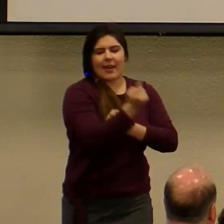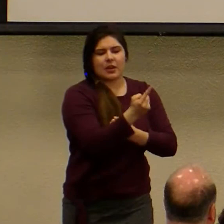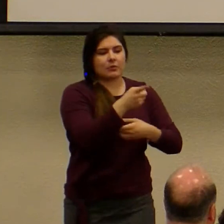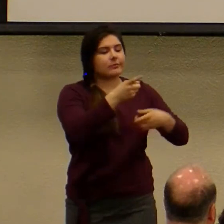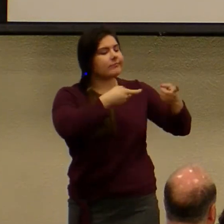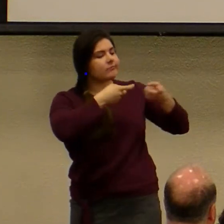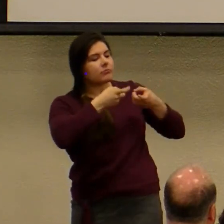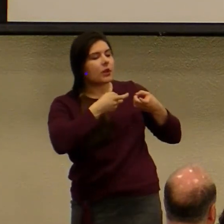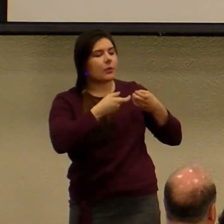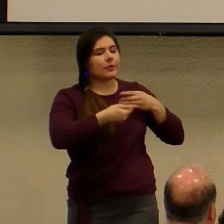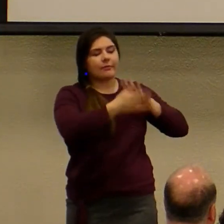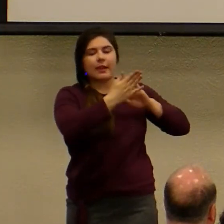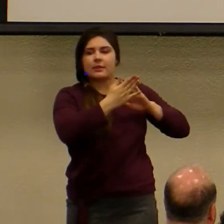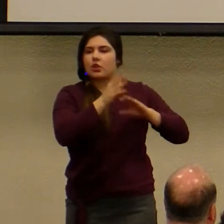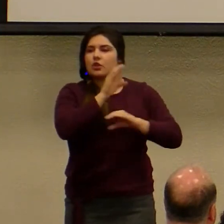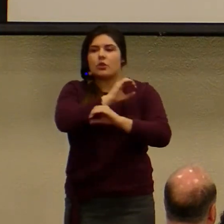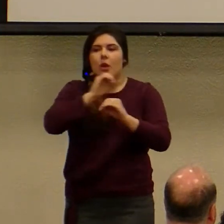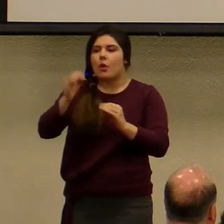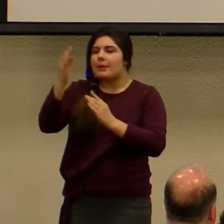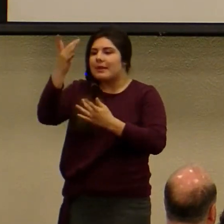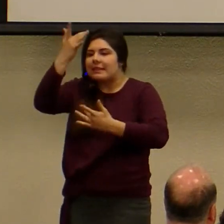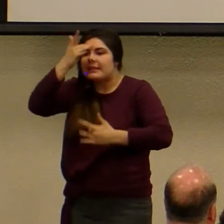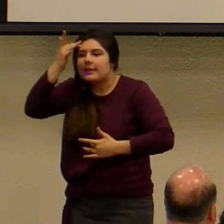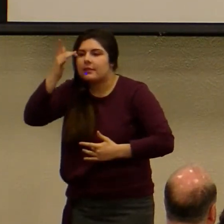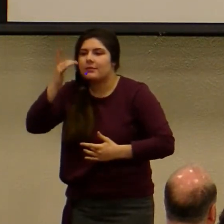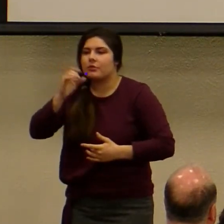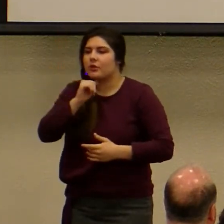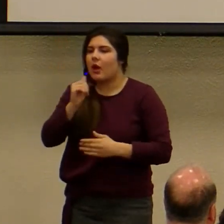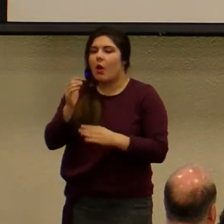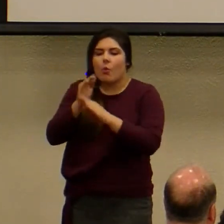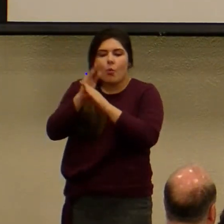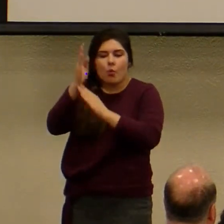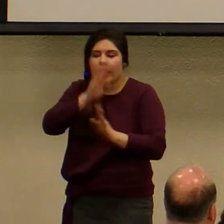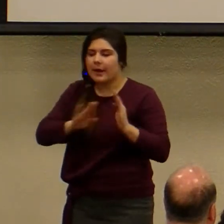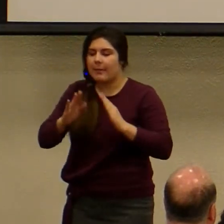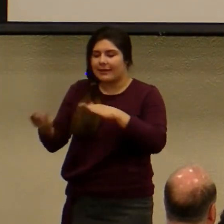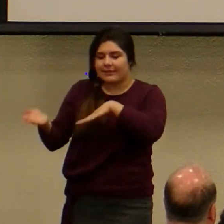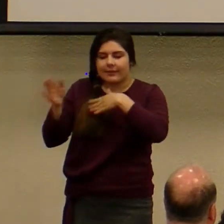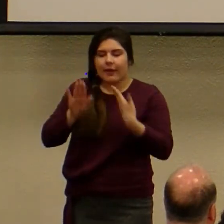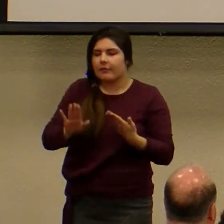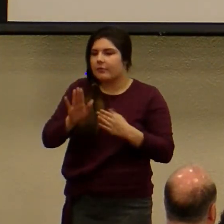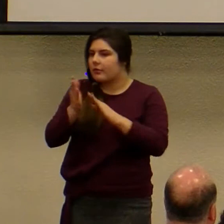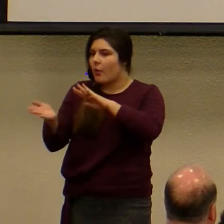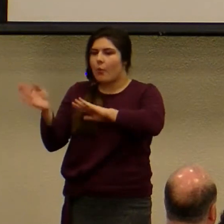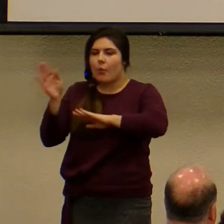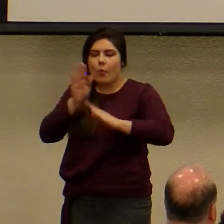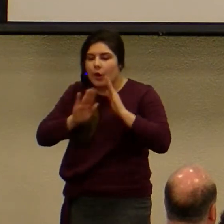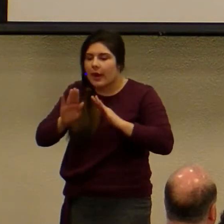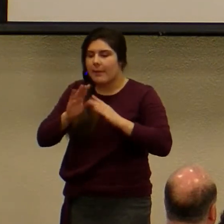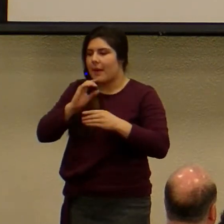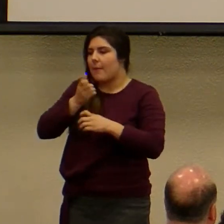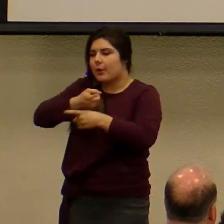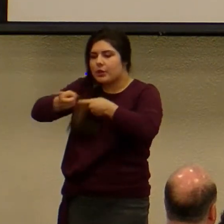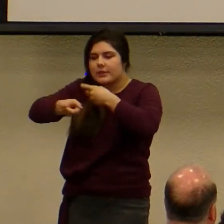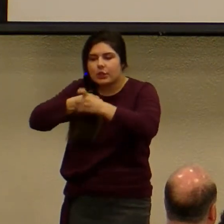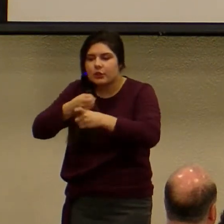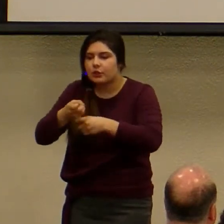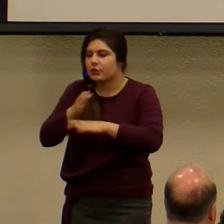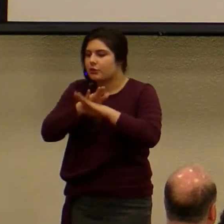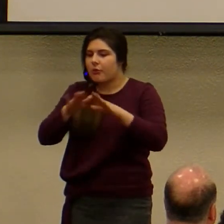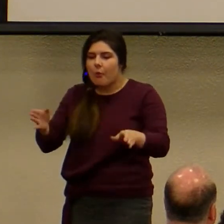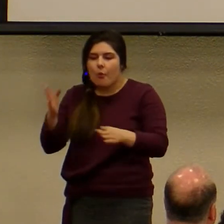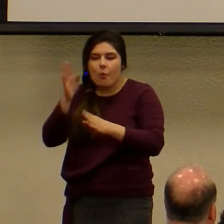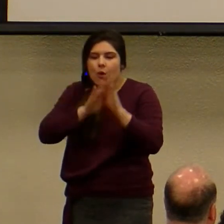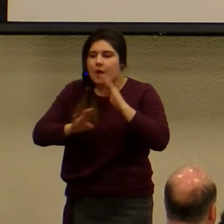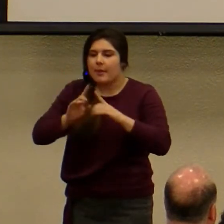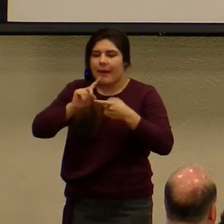with. You shouldn't worry about sickness. You shouldn't worry about death. You shouldn't worry about persecution. You shouldn't worry about